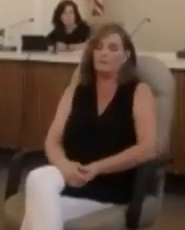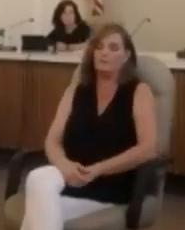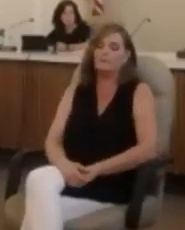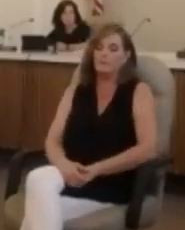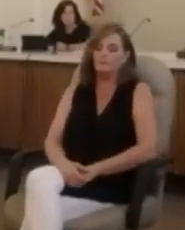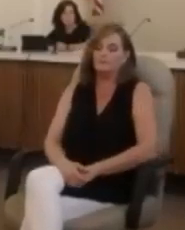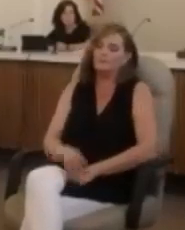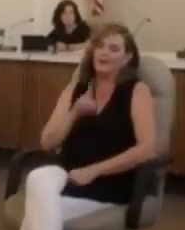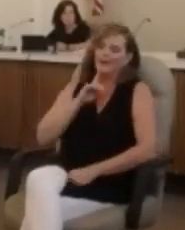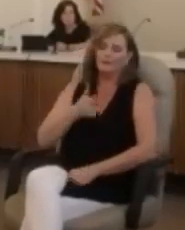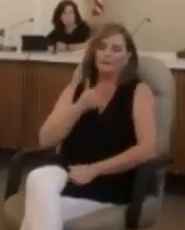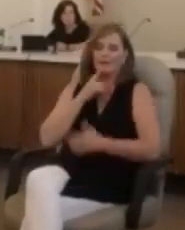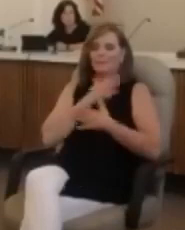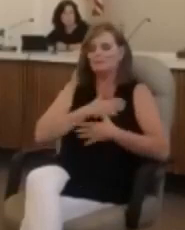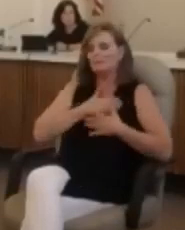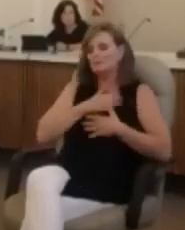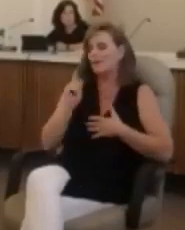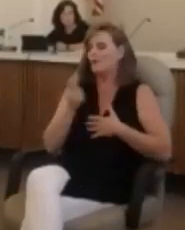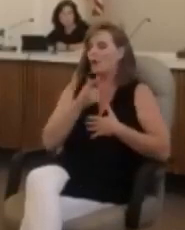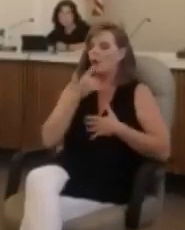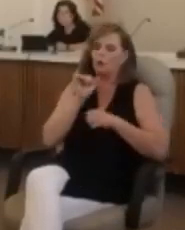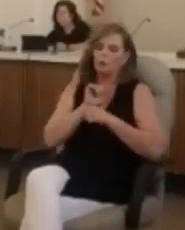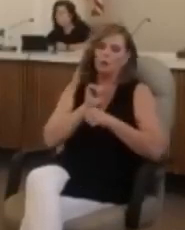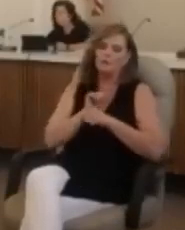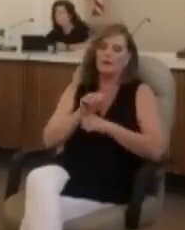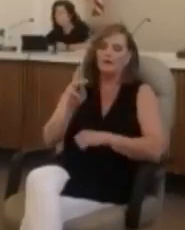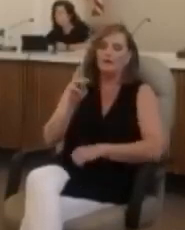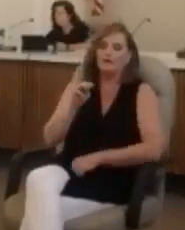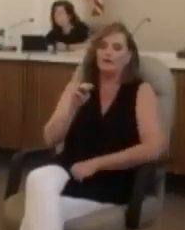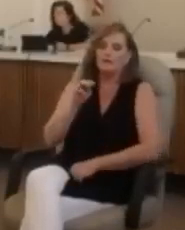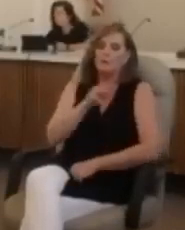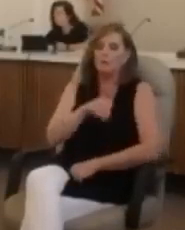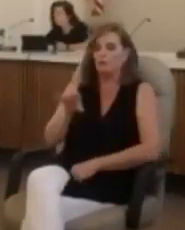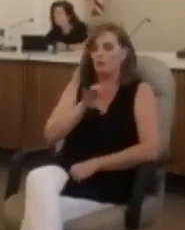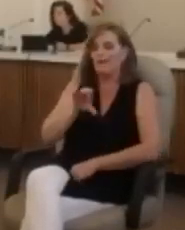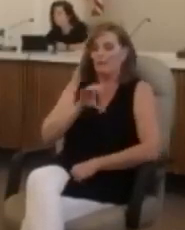Very appreciative of all the work the Monroe County Sheriff does